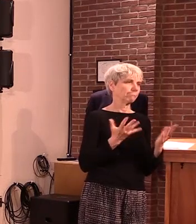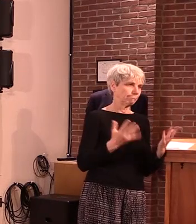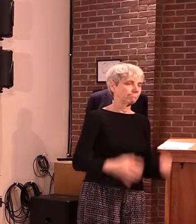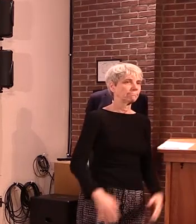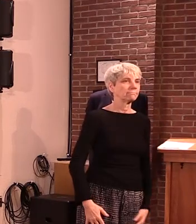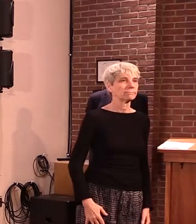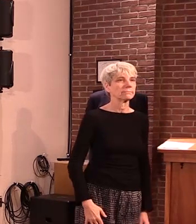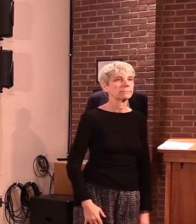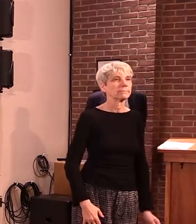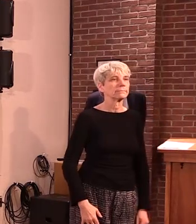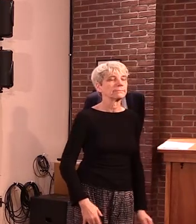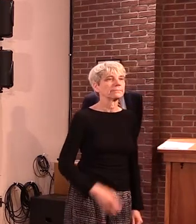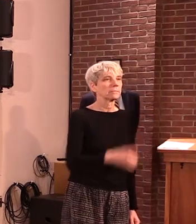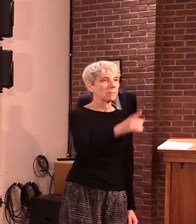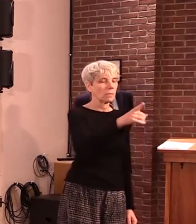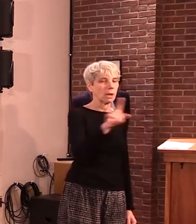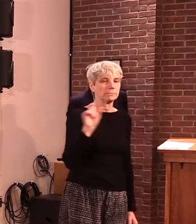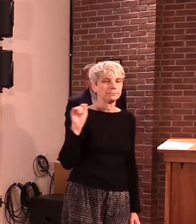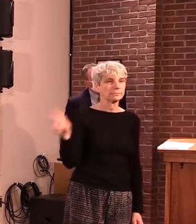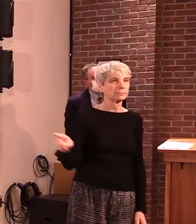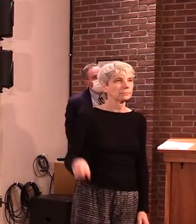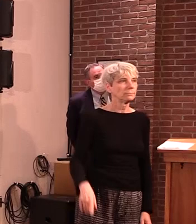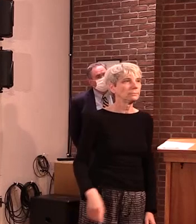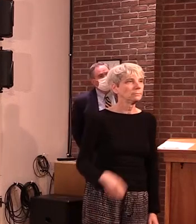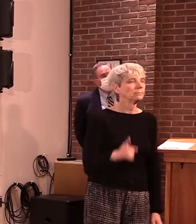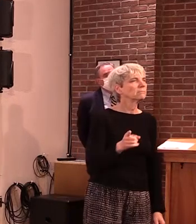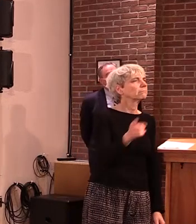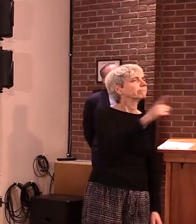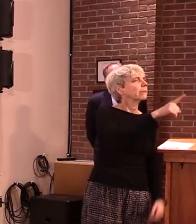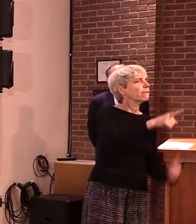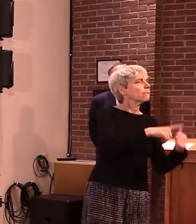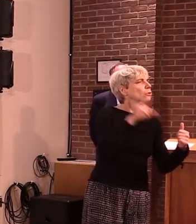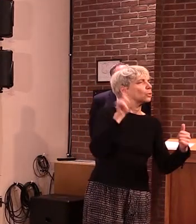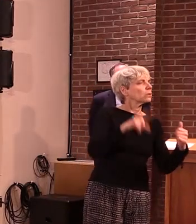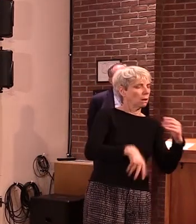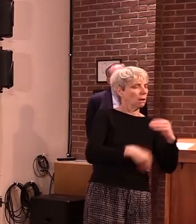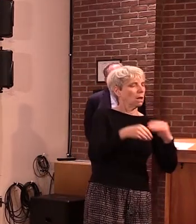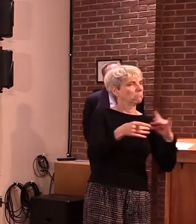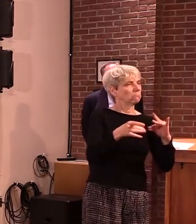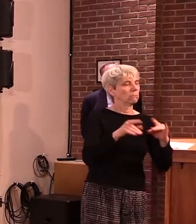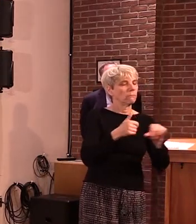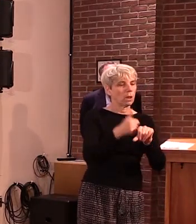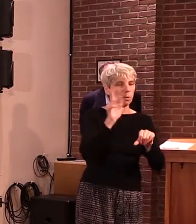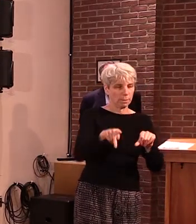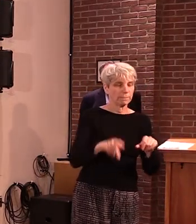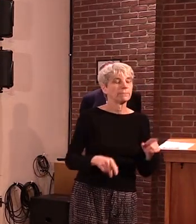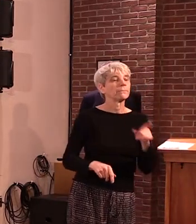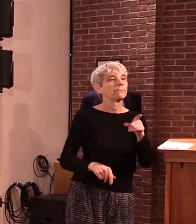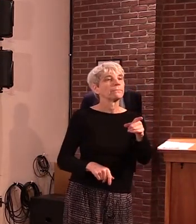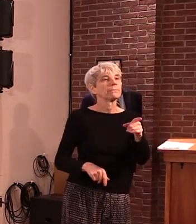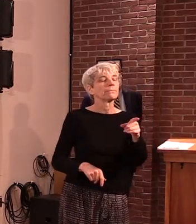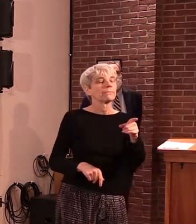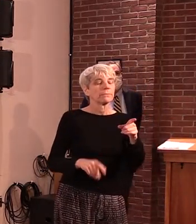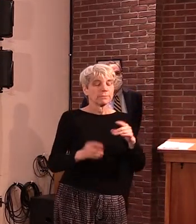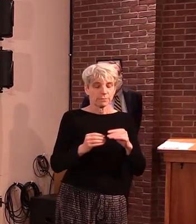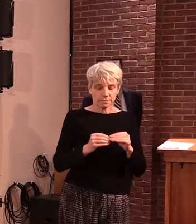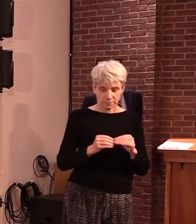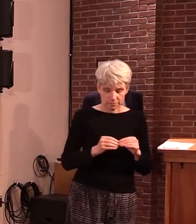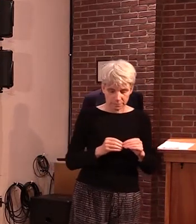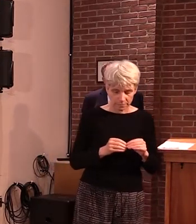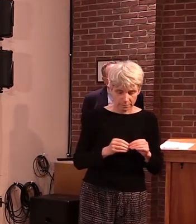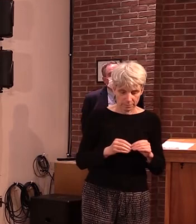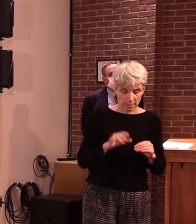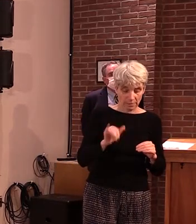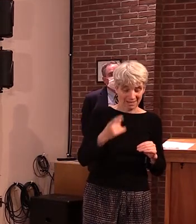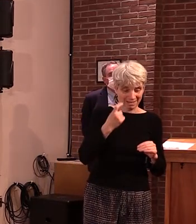Steve? Governor, following up on Calvin's question, though, in talking to several people who were